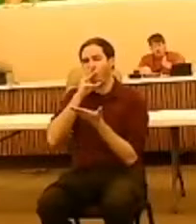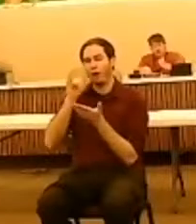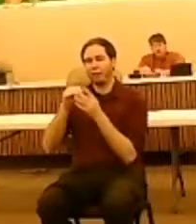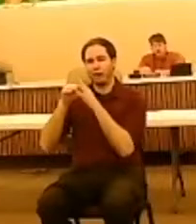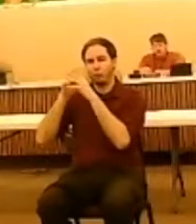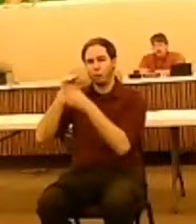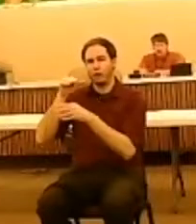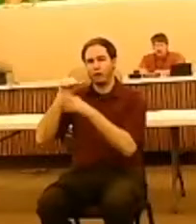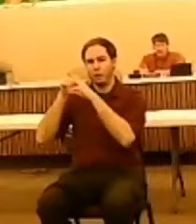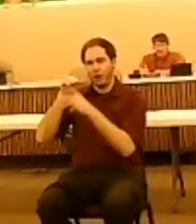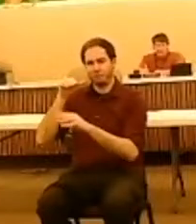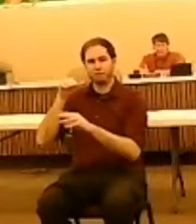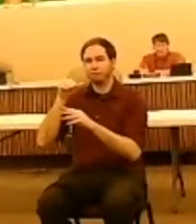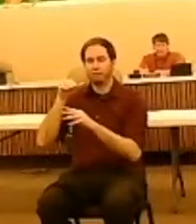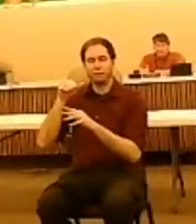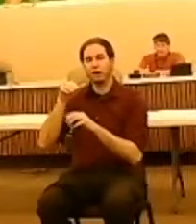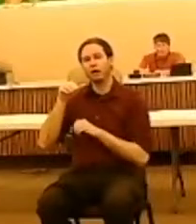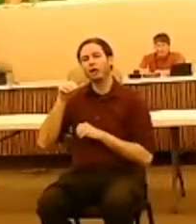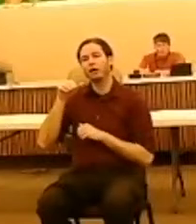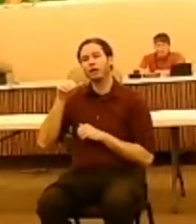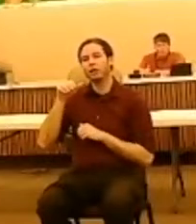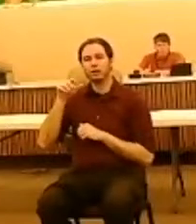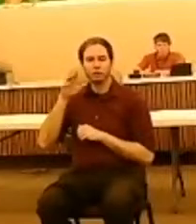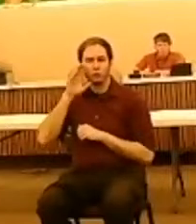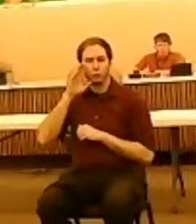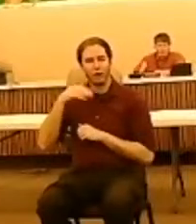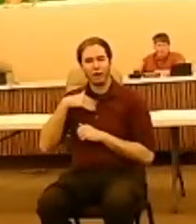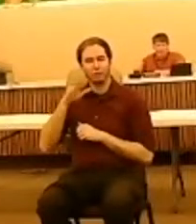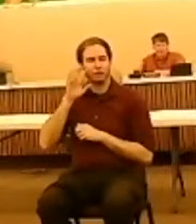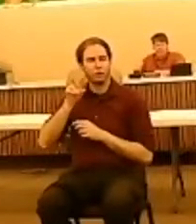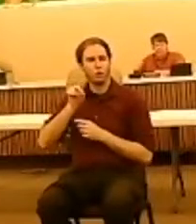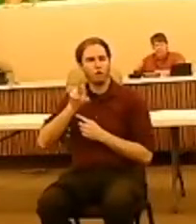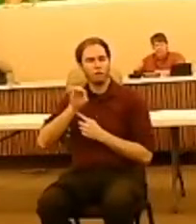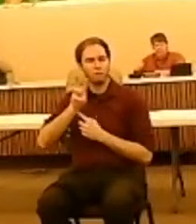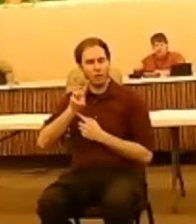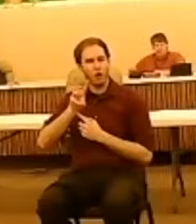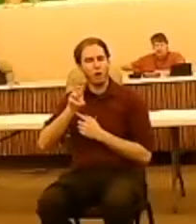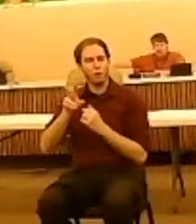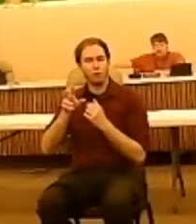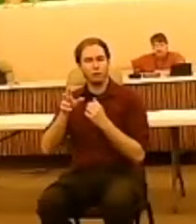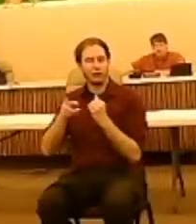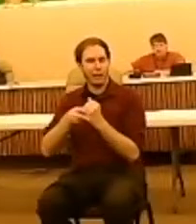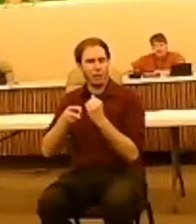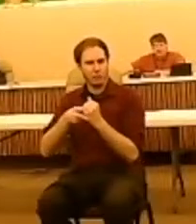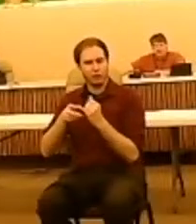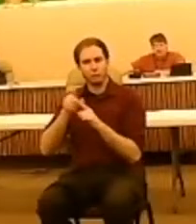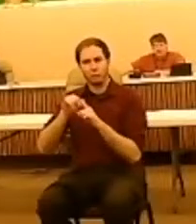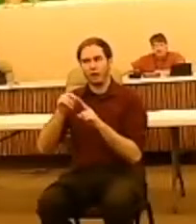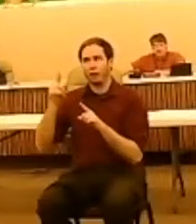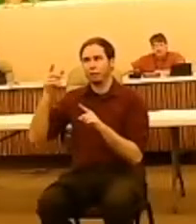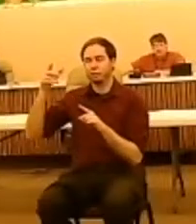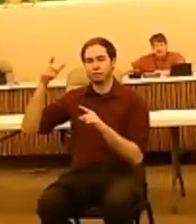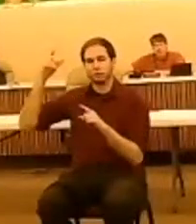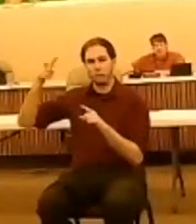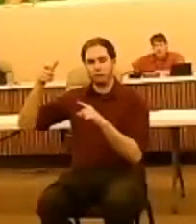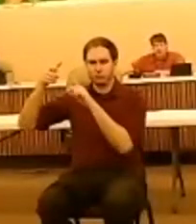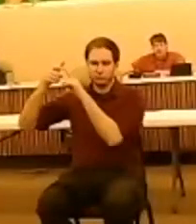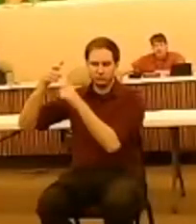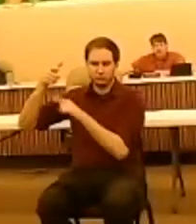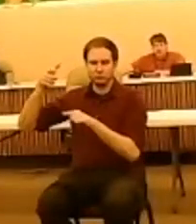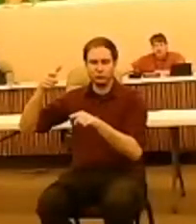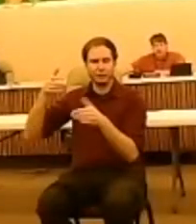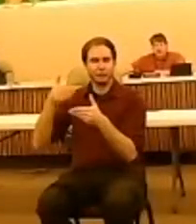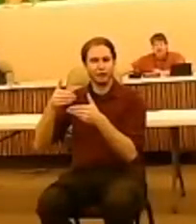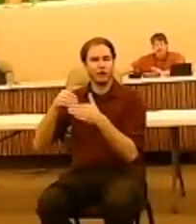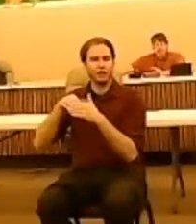berm, and that there would be essentially an overflow outlet into the lower elevation pond down near the